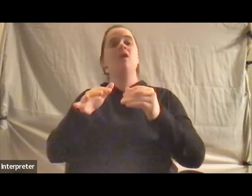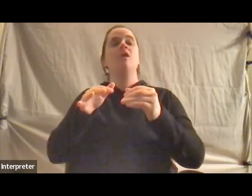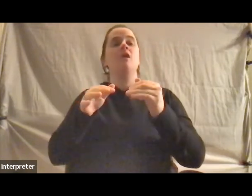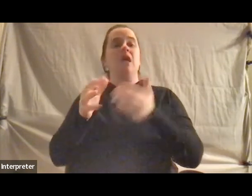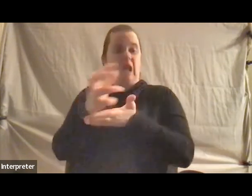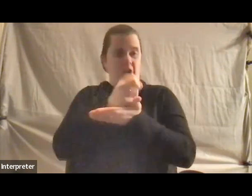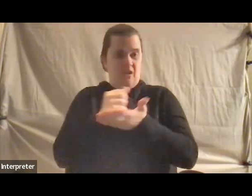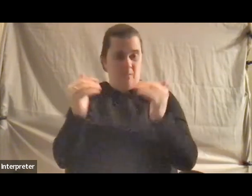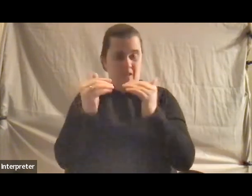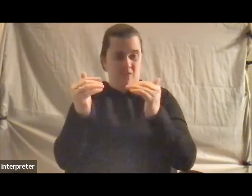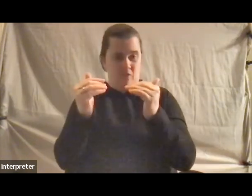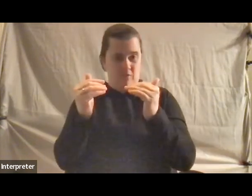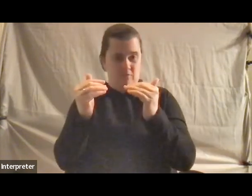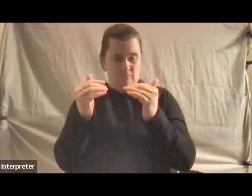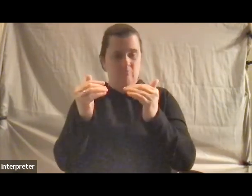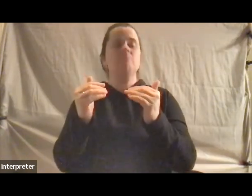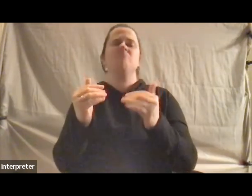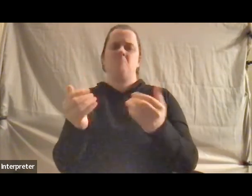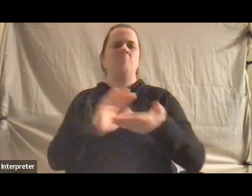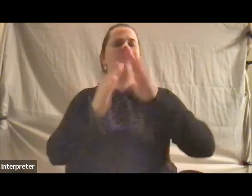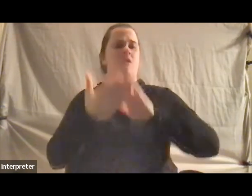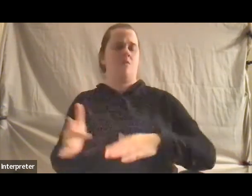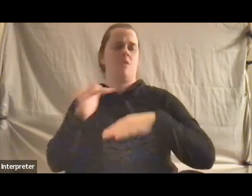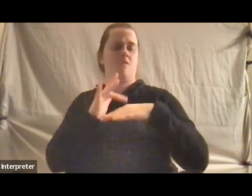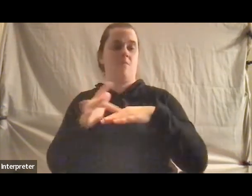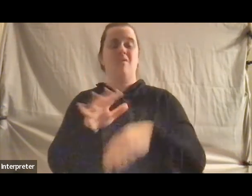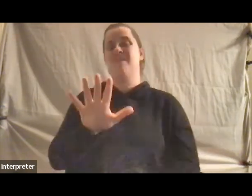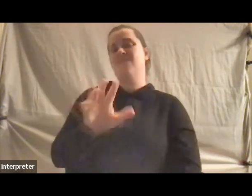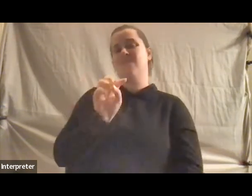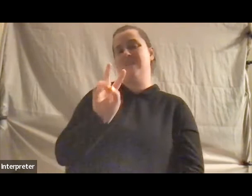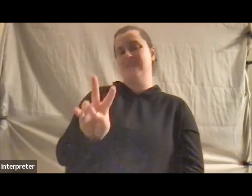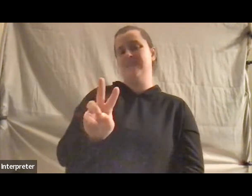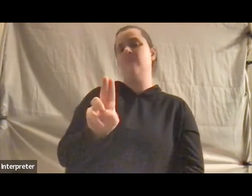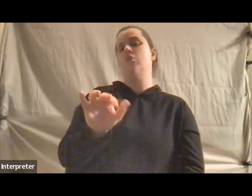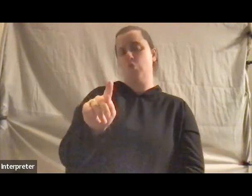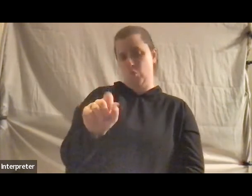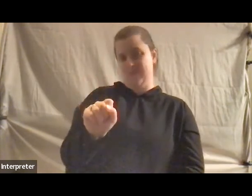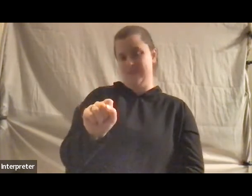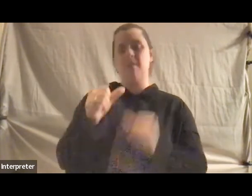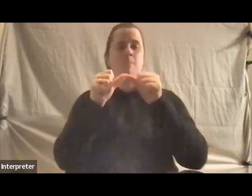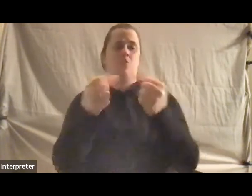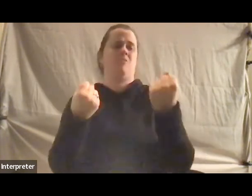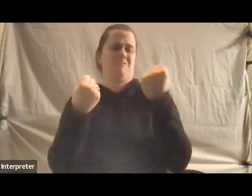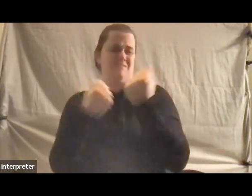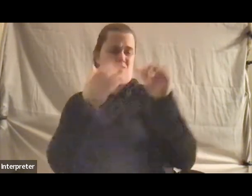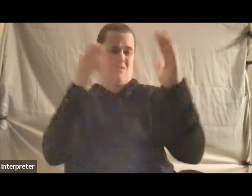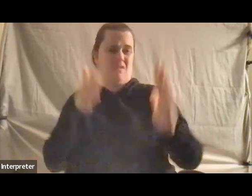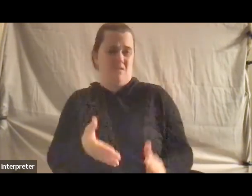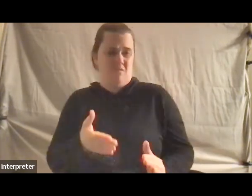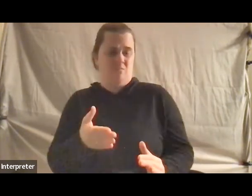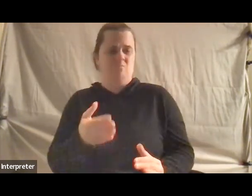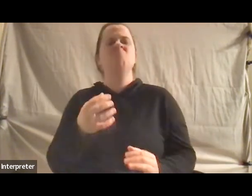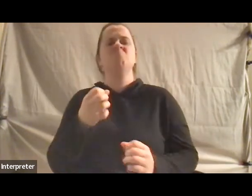line. Additionally, 57 units of permanent supportive housing are currently under